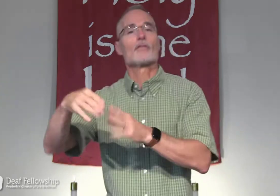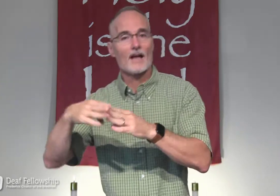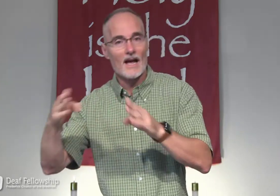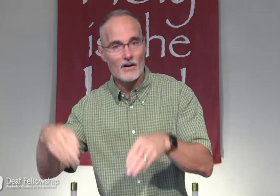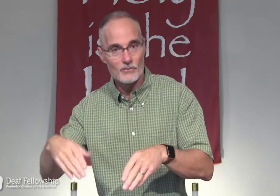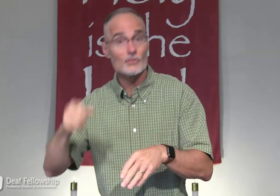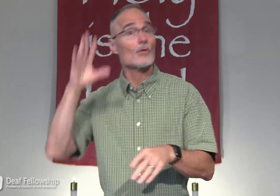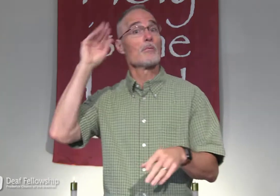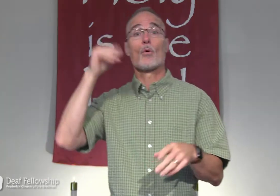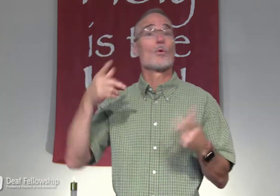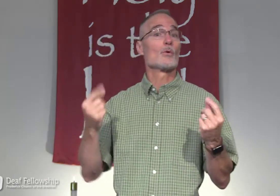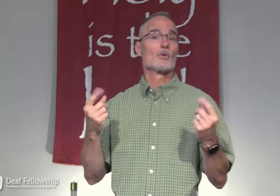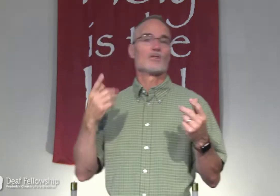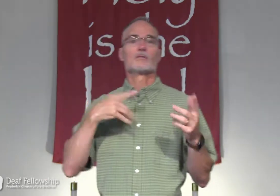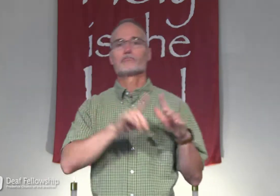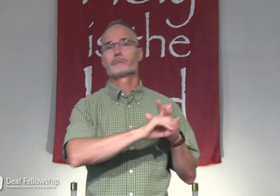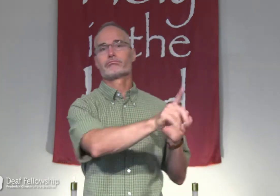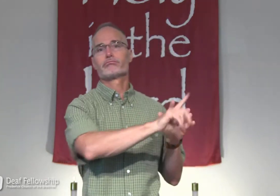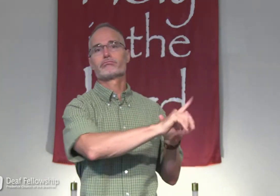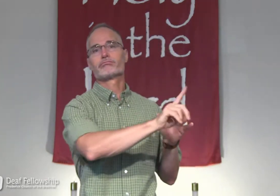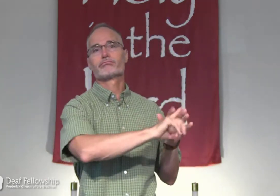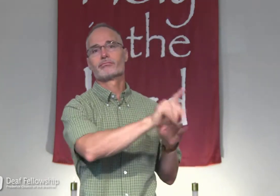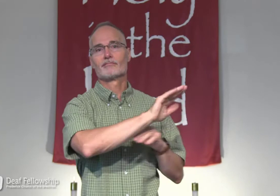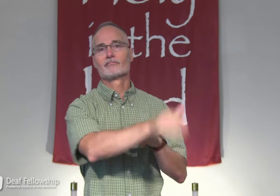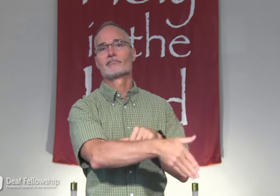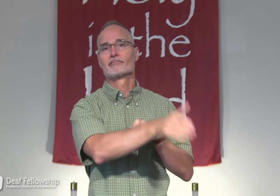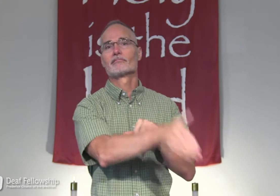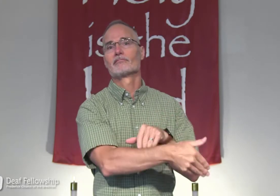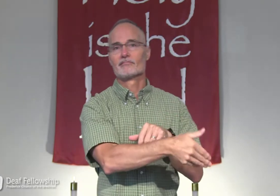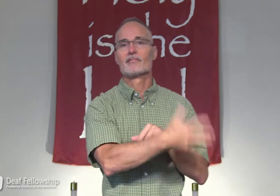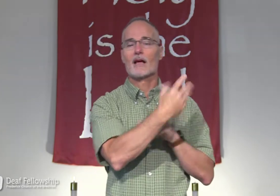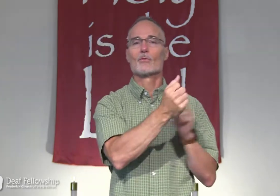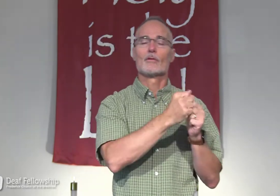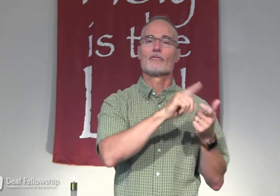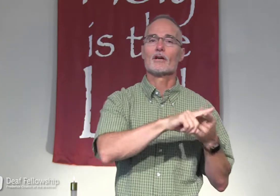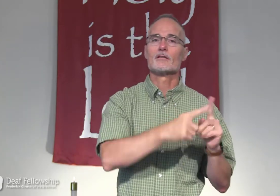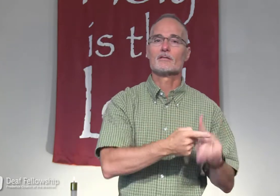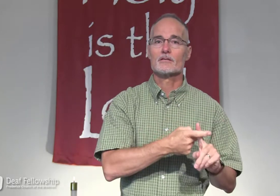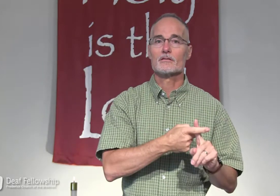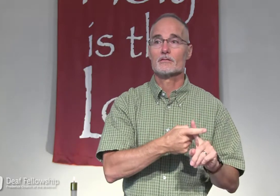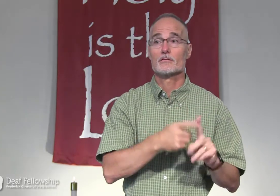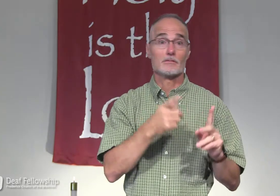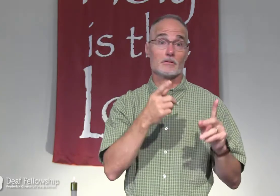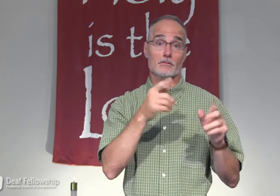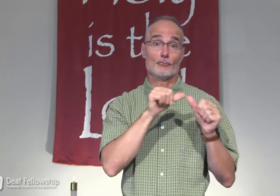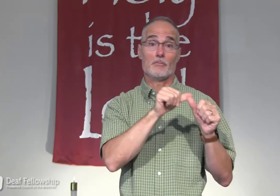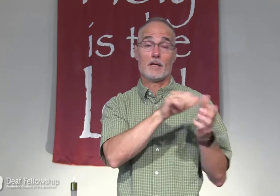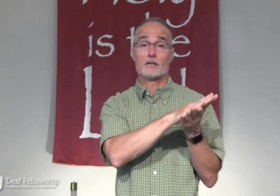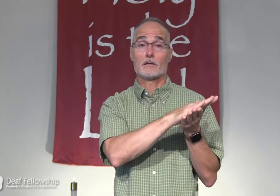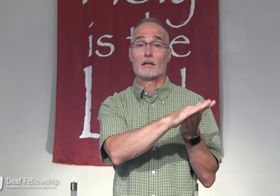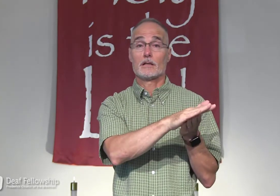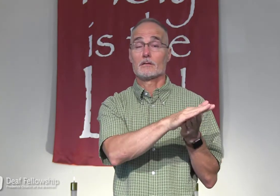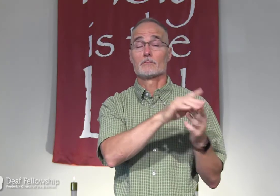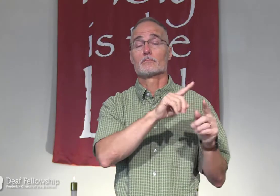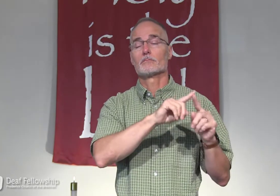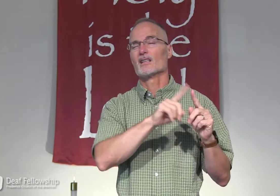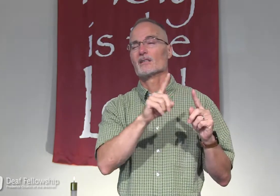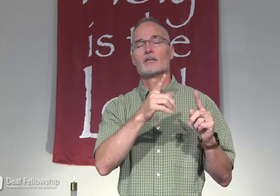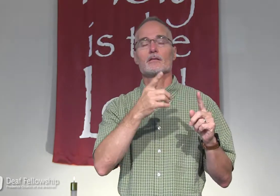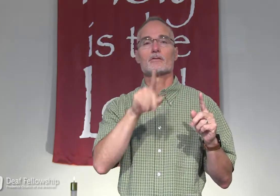So she wouldn't let him out of the house. So the boy would just run out in the middle of the night, go out with friends. Now,